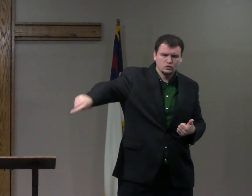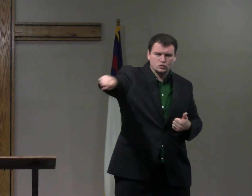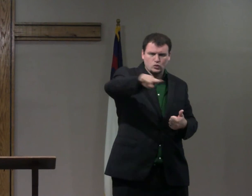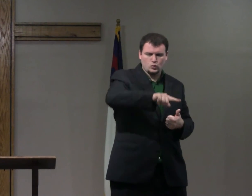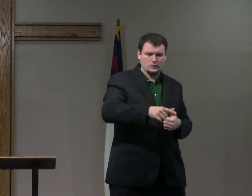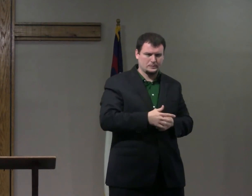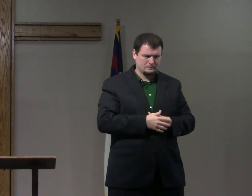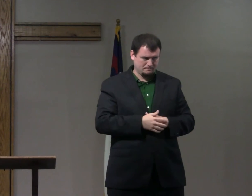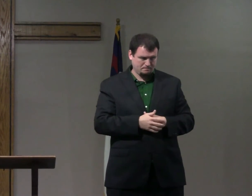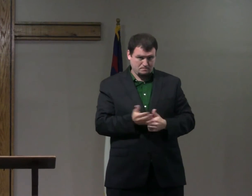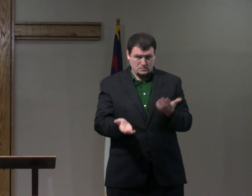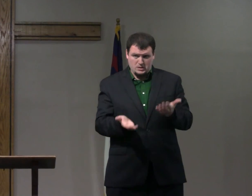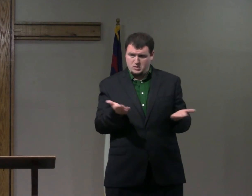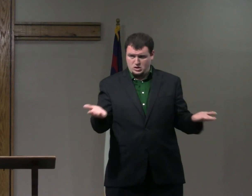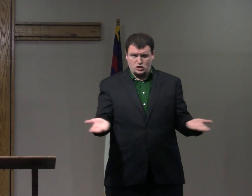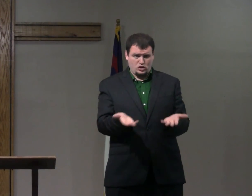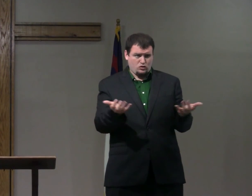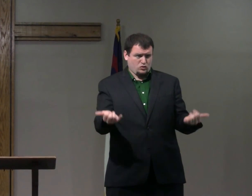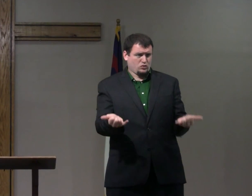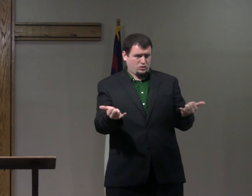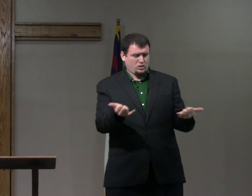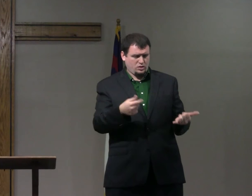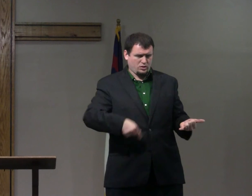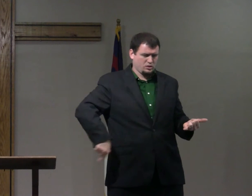So, my challenge for you.